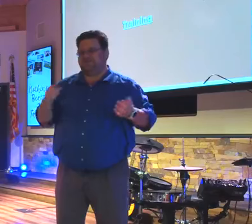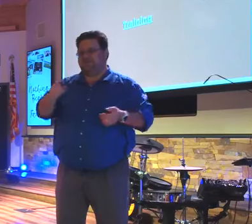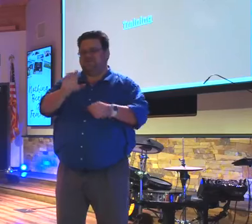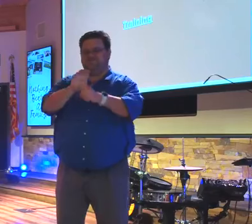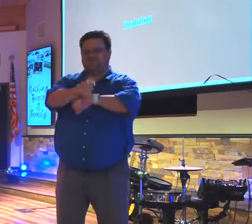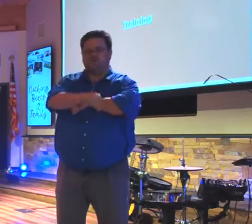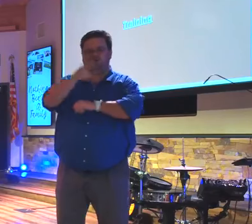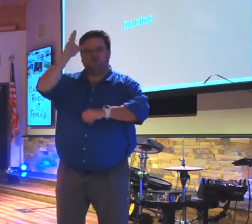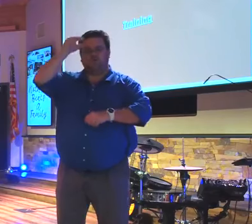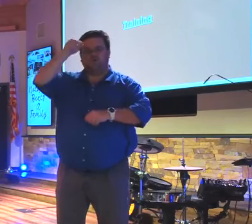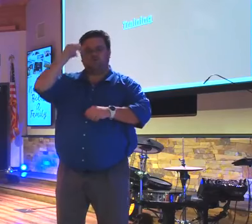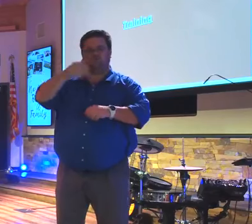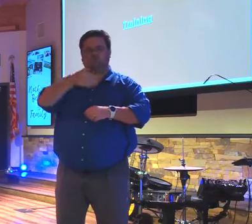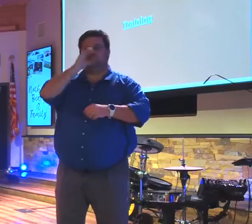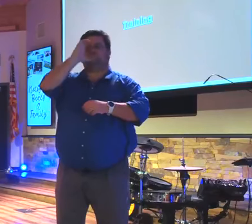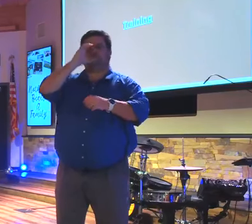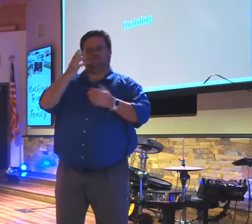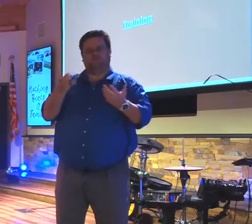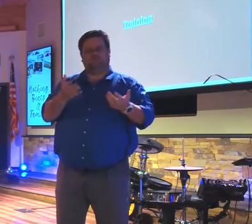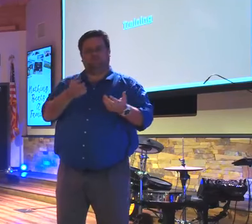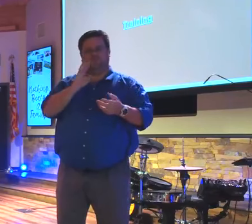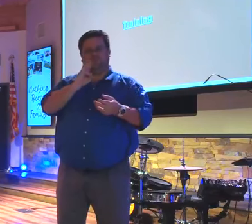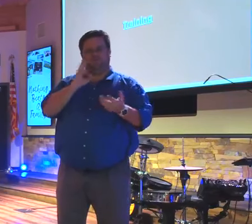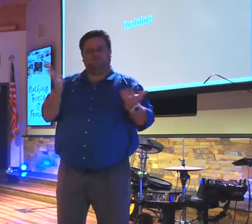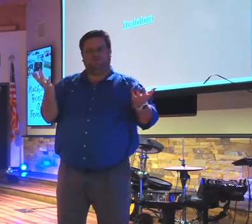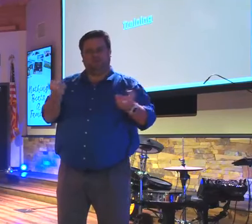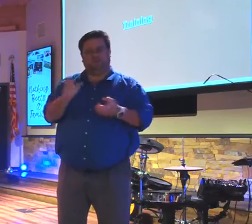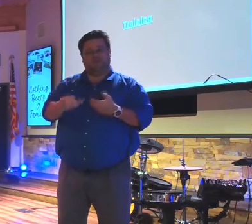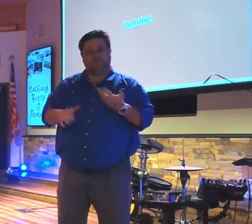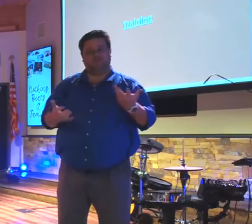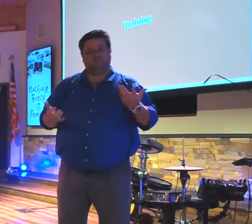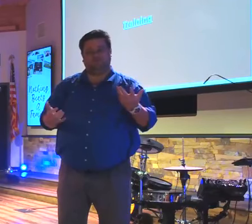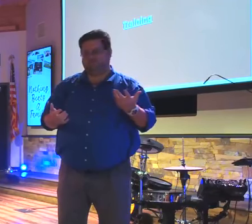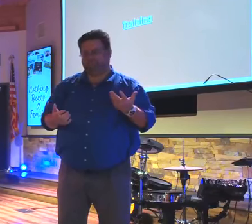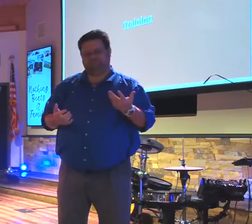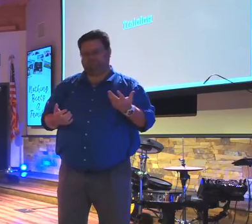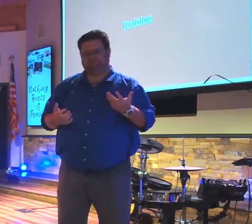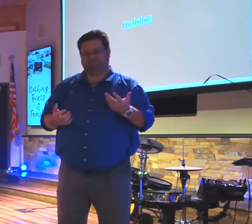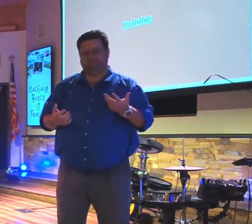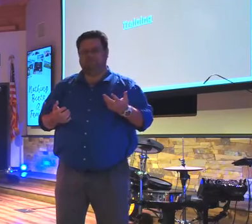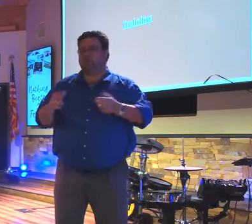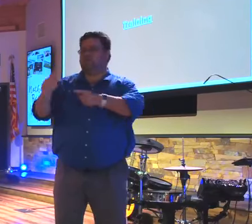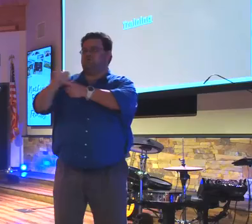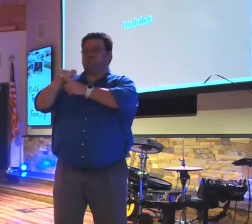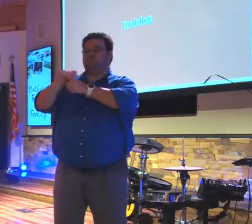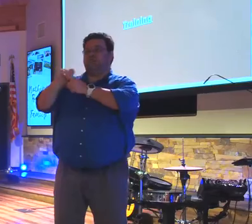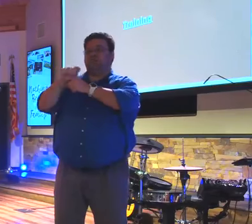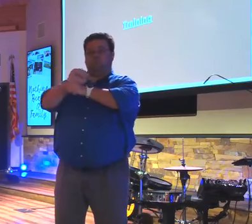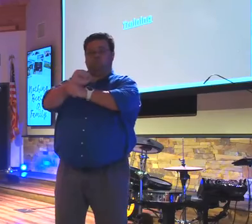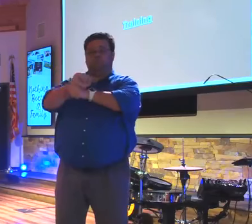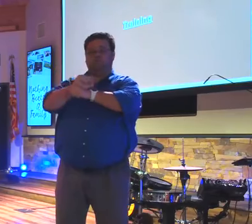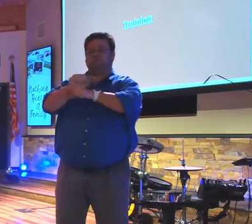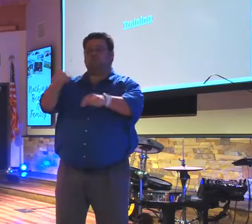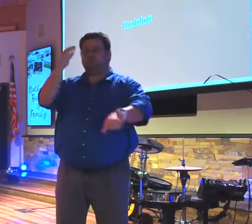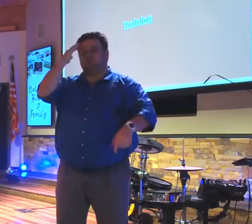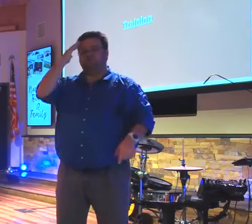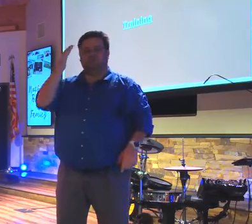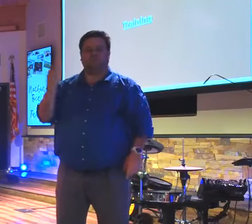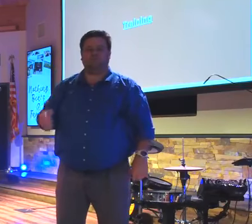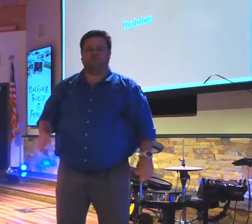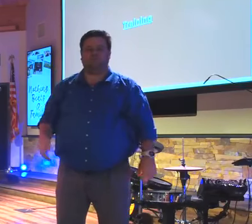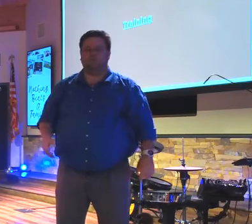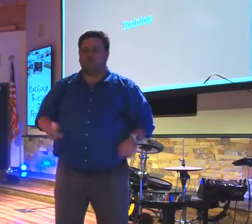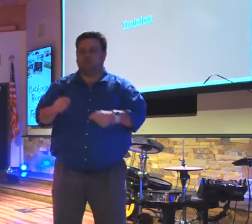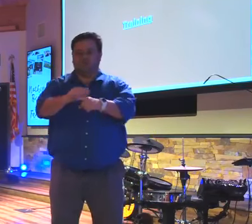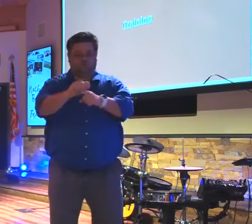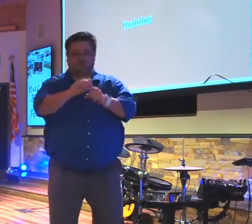water? No. No. Though, by the way, those of you who do training at work, you know that, right? You can